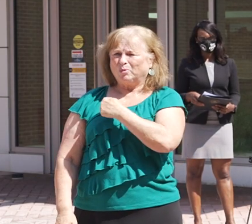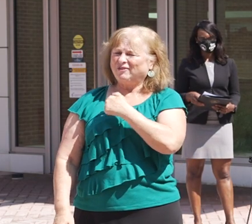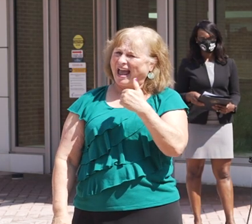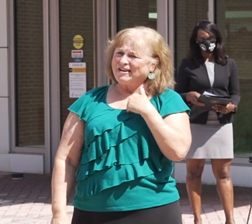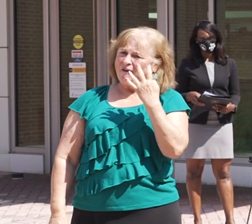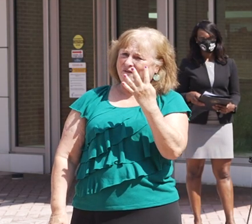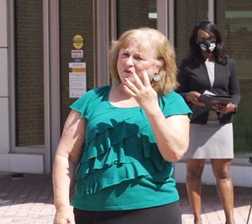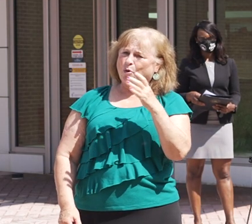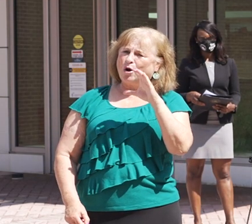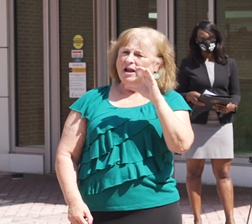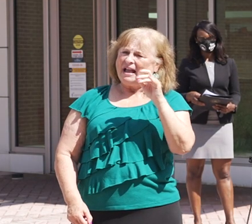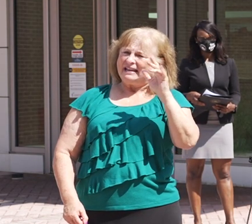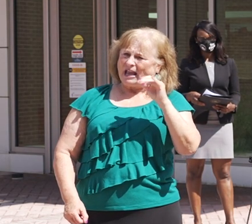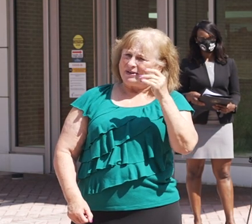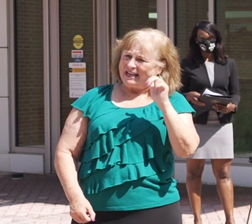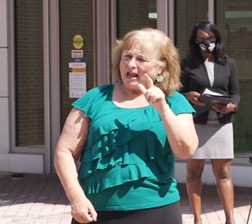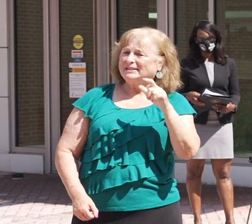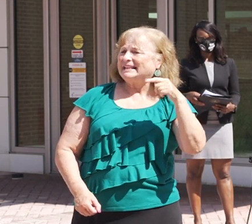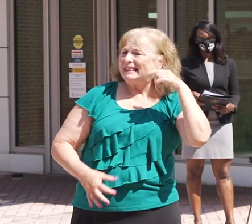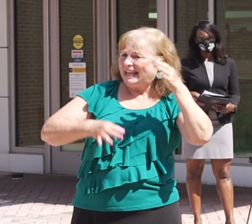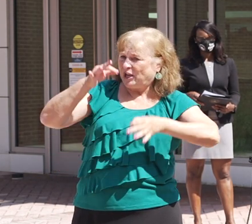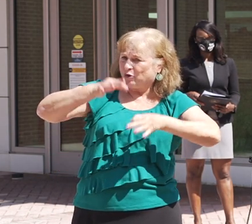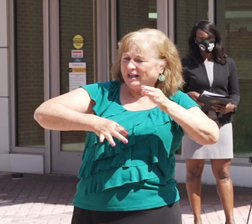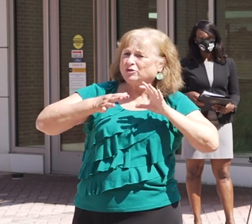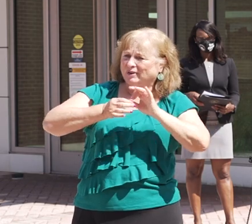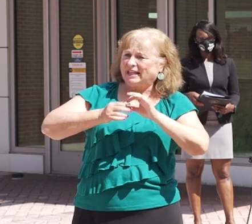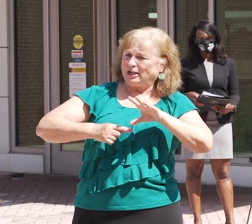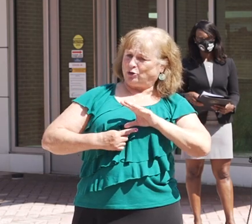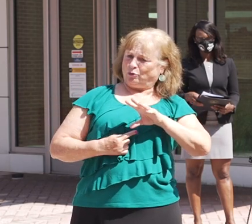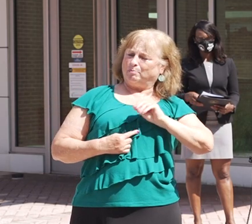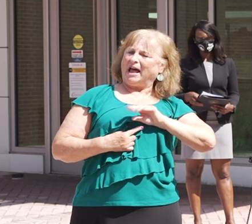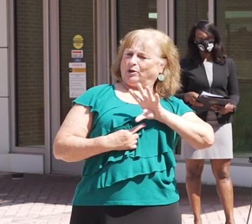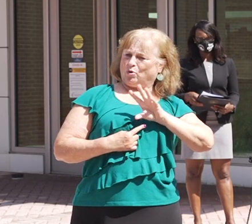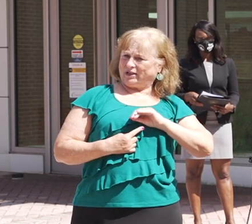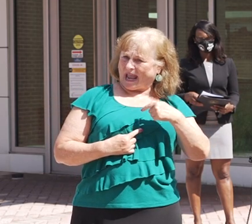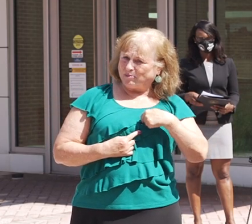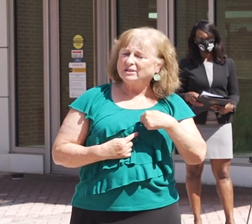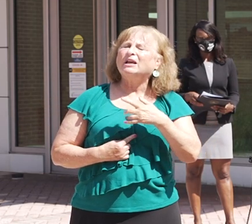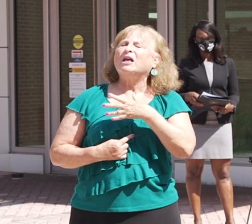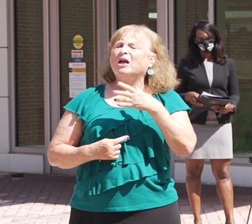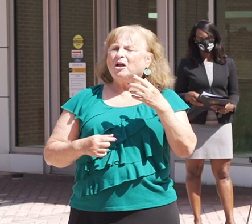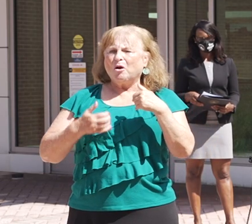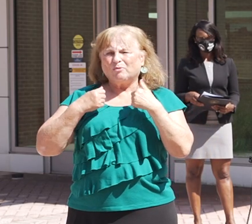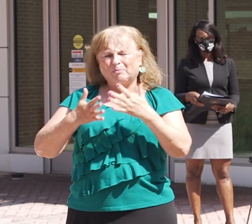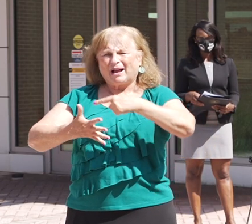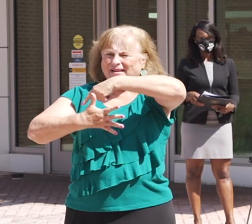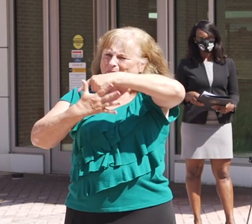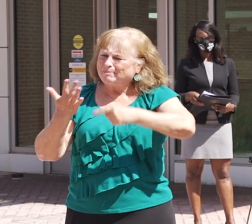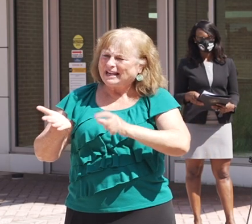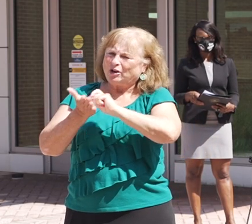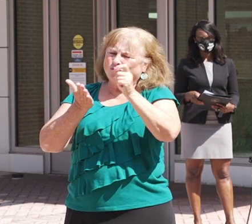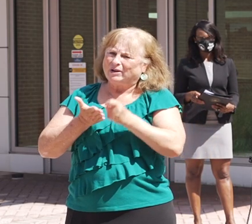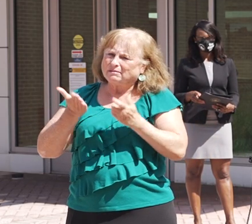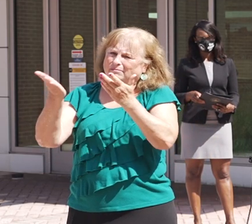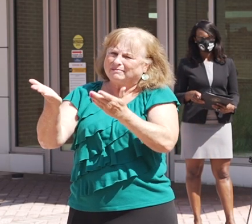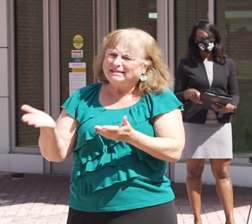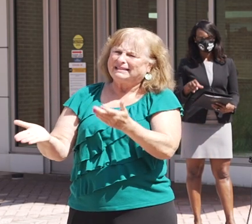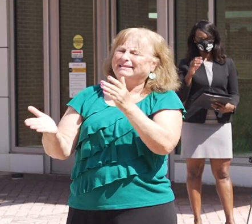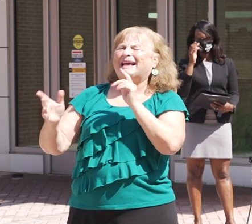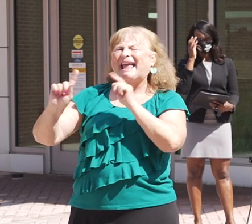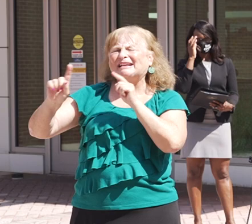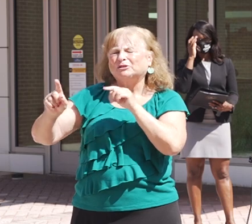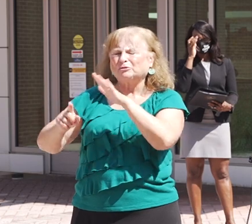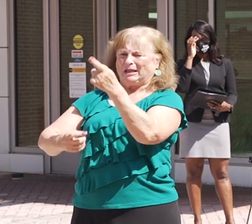4 County Council hearings related to body-worn camera. We provided numerous written submissions of answers to the Council's